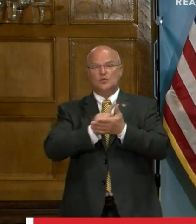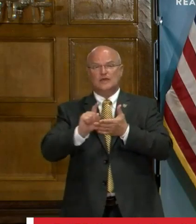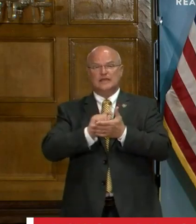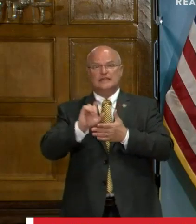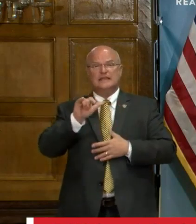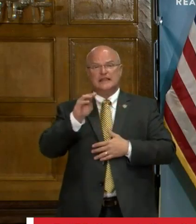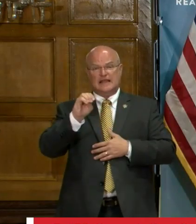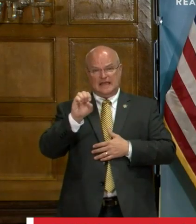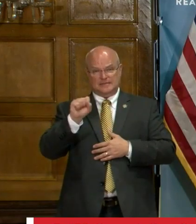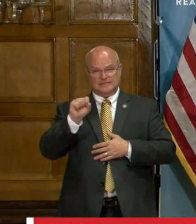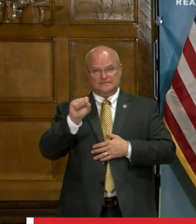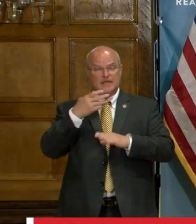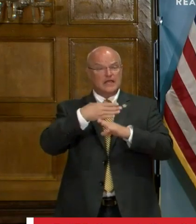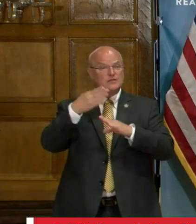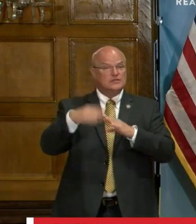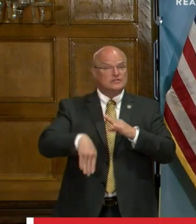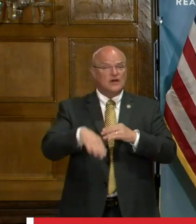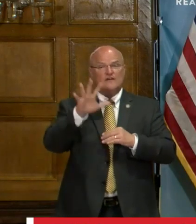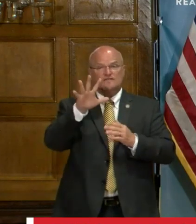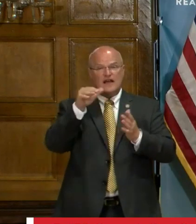claims. As a result,